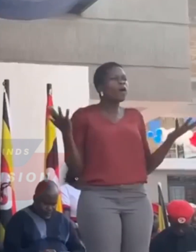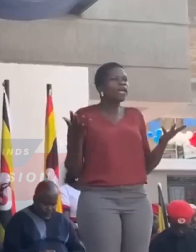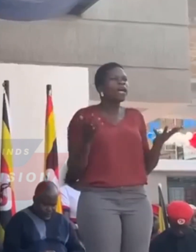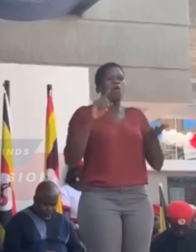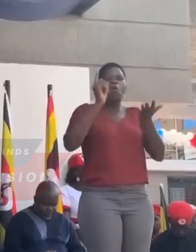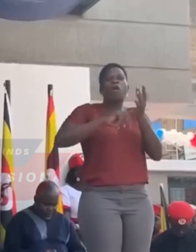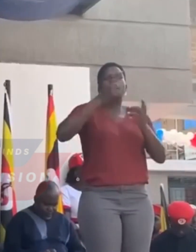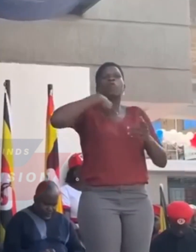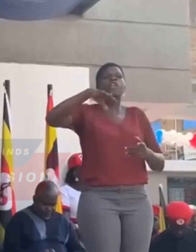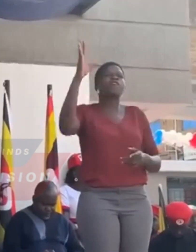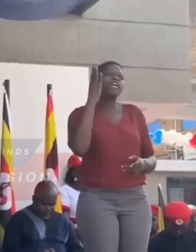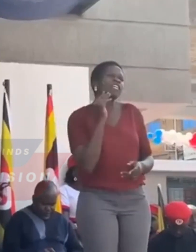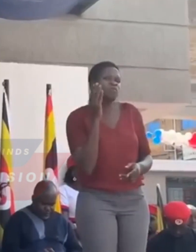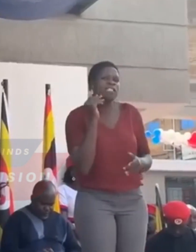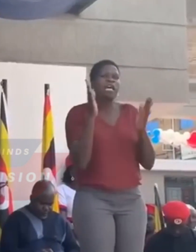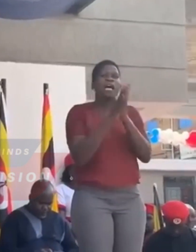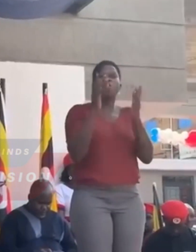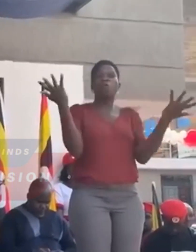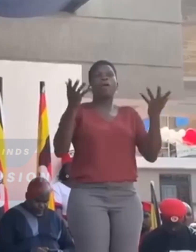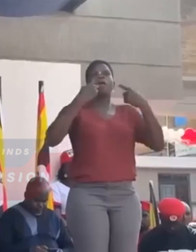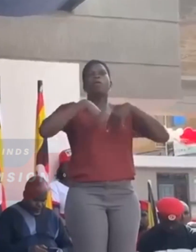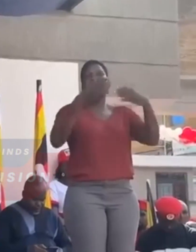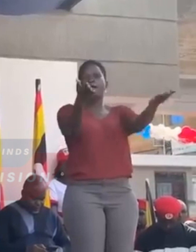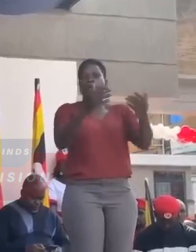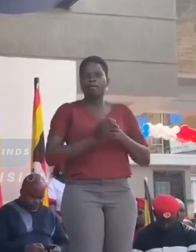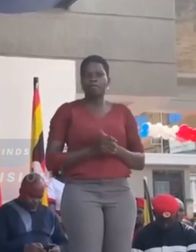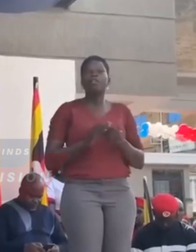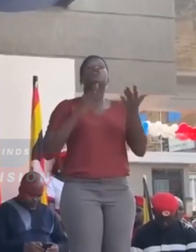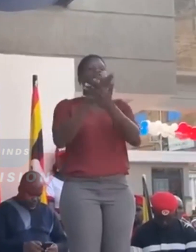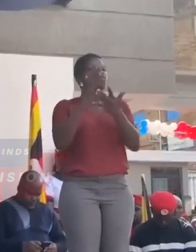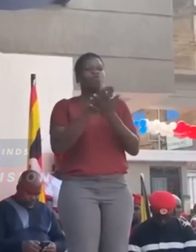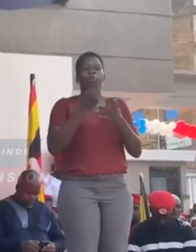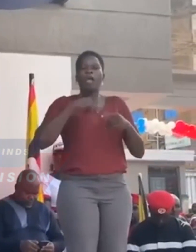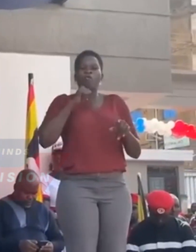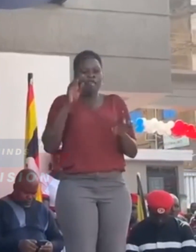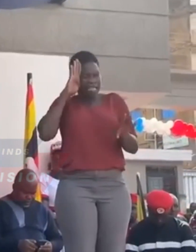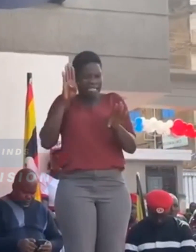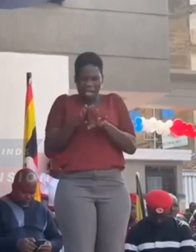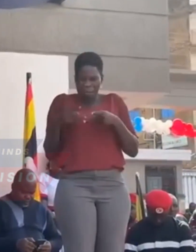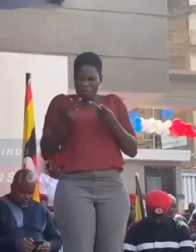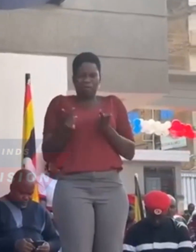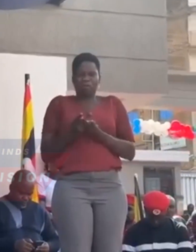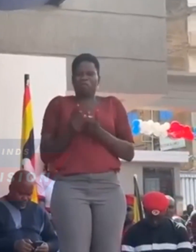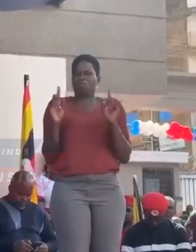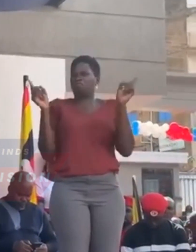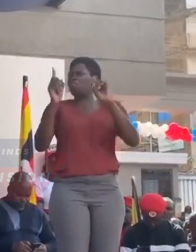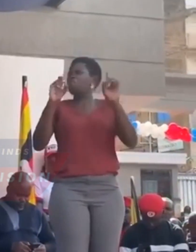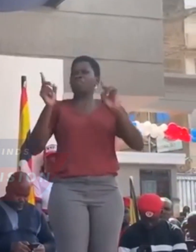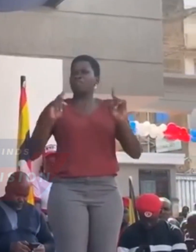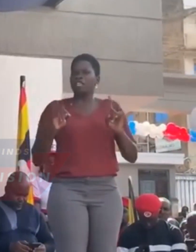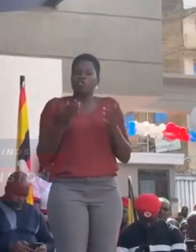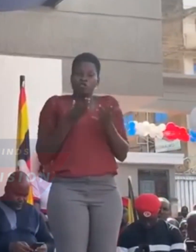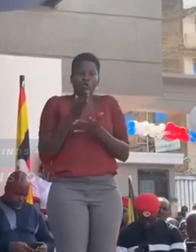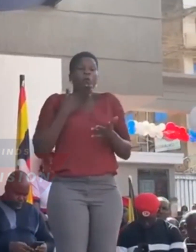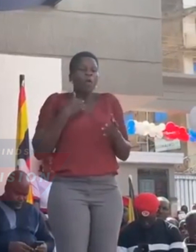Bichirye tuisemu na wawe tuli. We are certainly not where we used to be. I mean, we are not where we want to be,